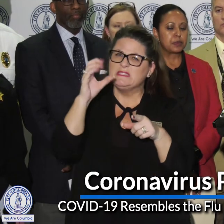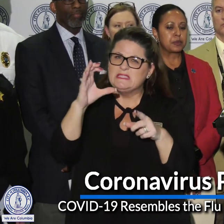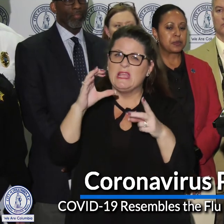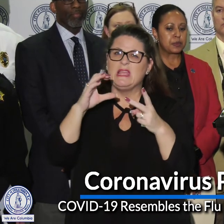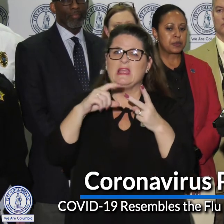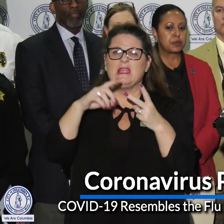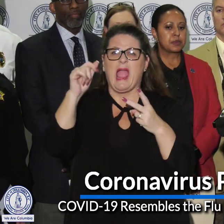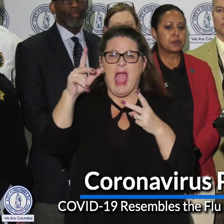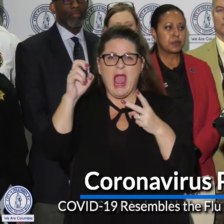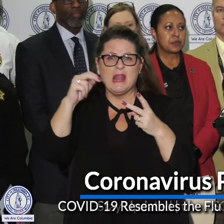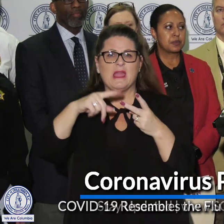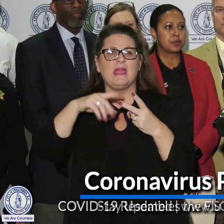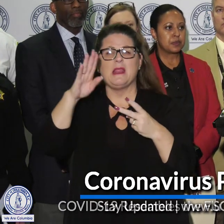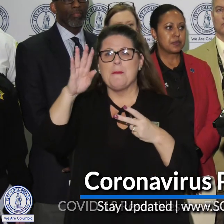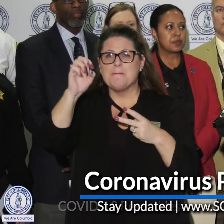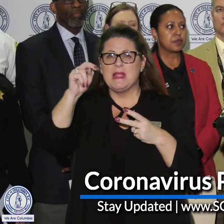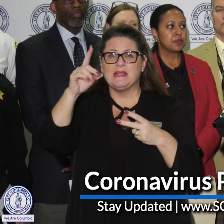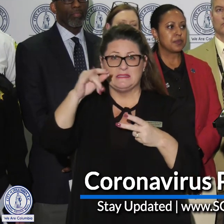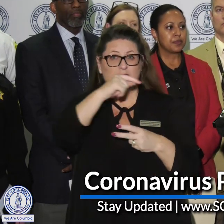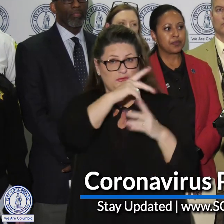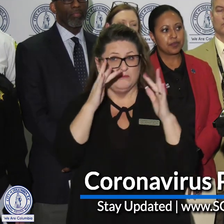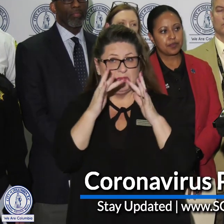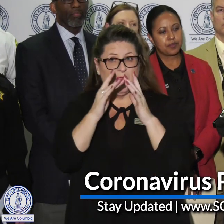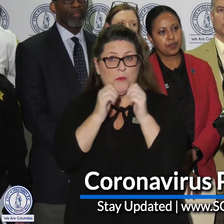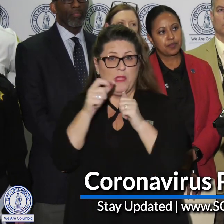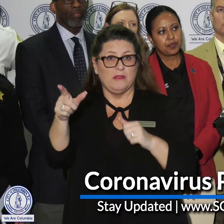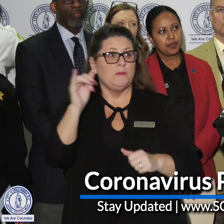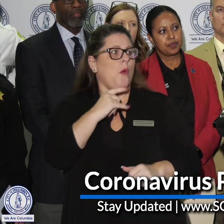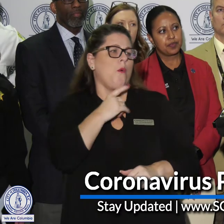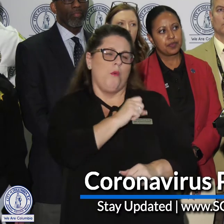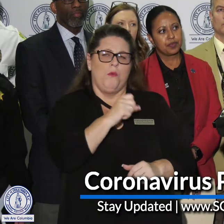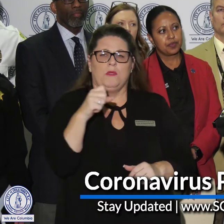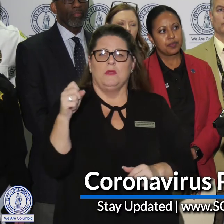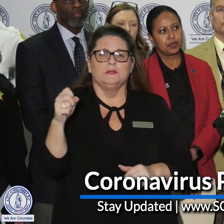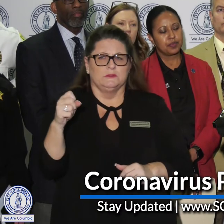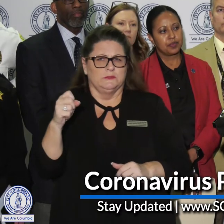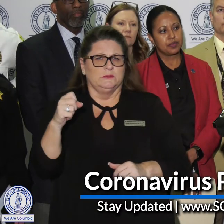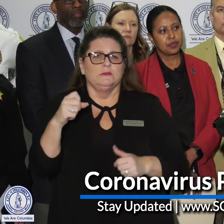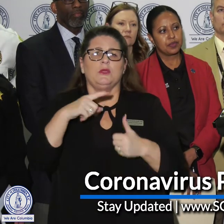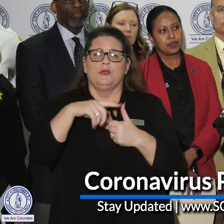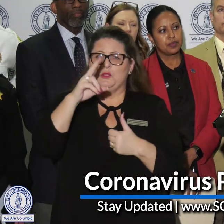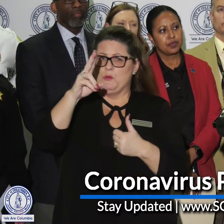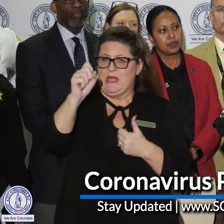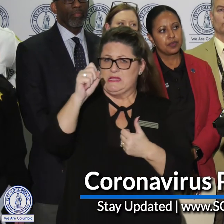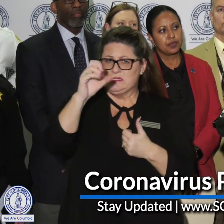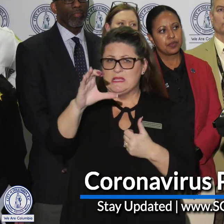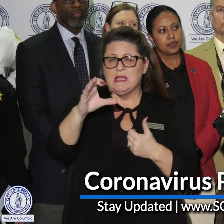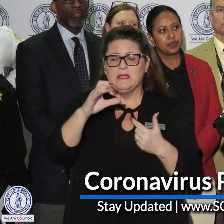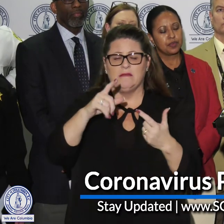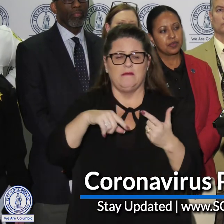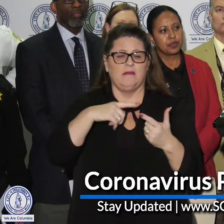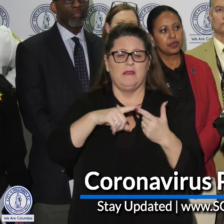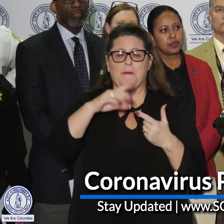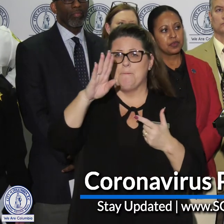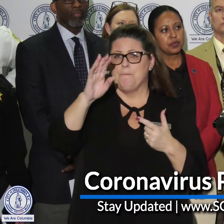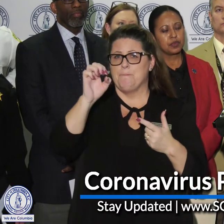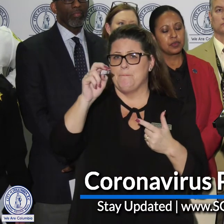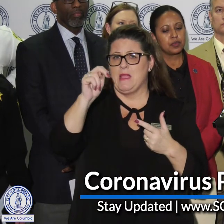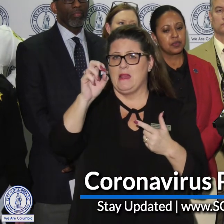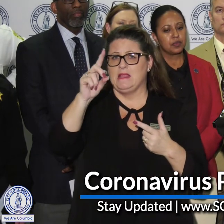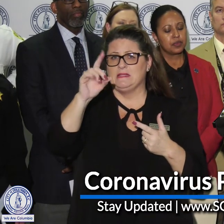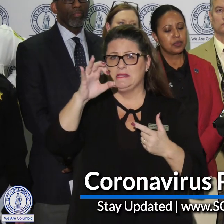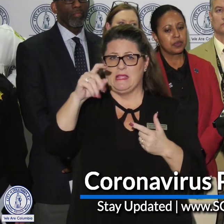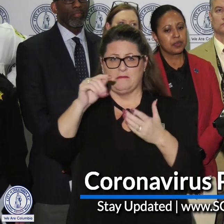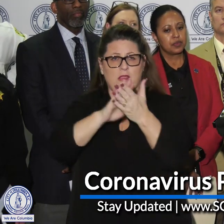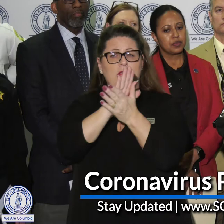I mean, Sure, absolutely. So both... the University of South Carolina and Benedict College were both present at the